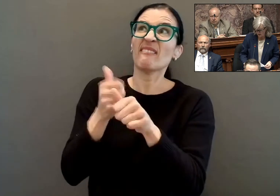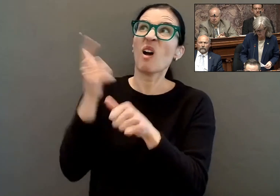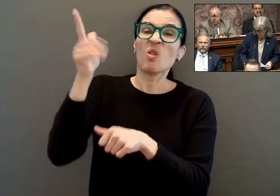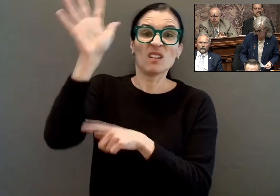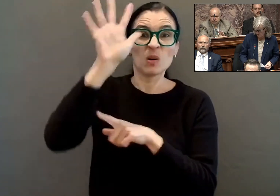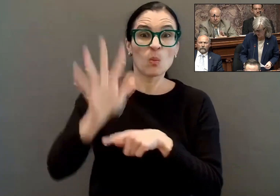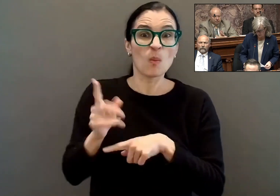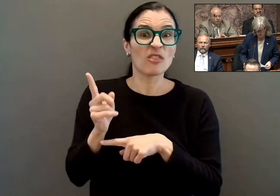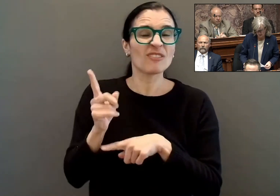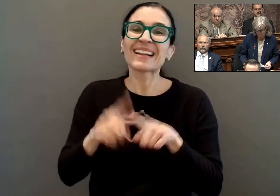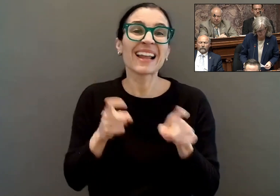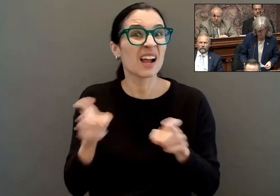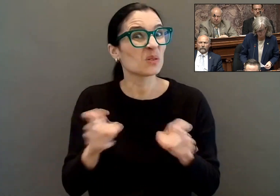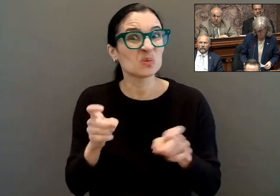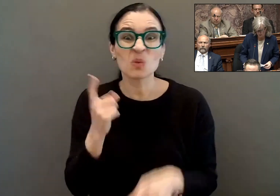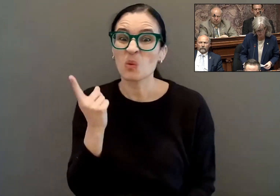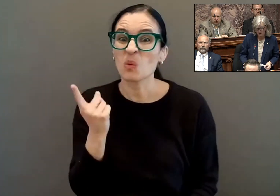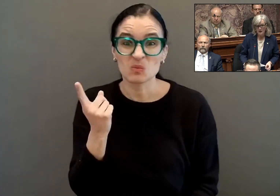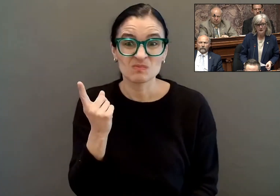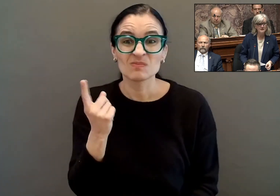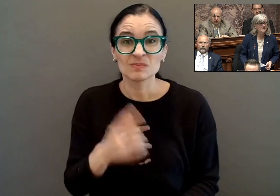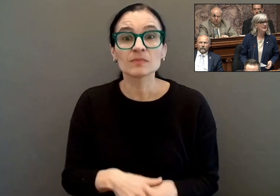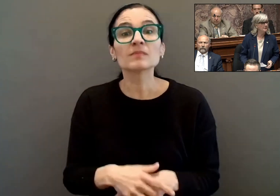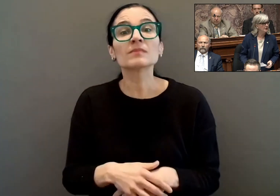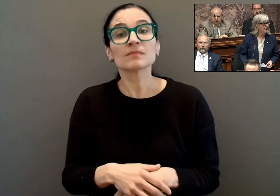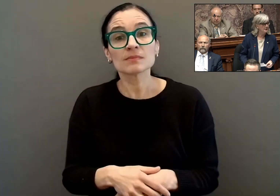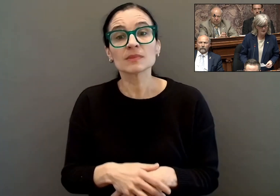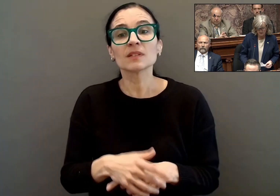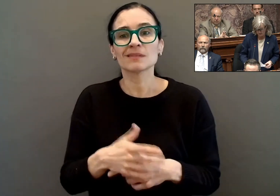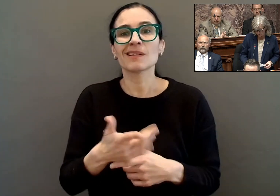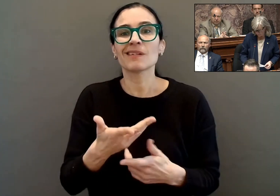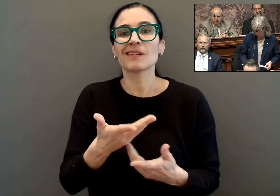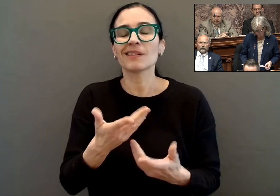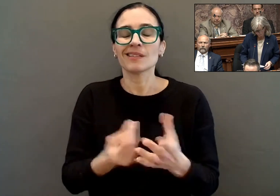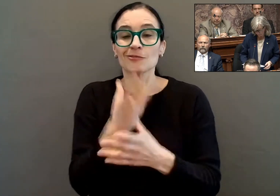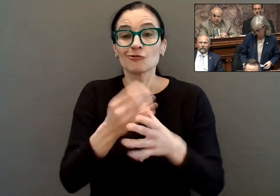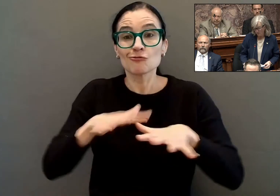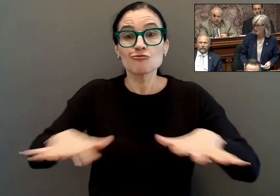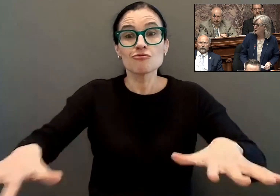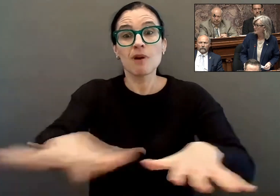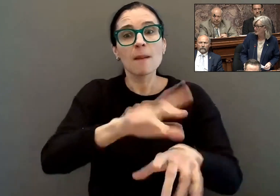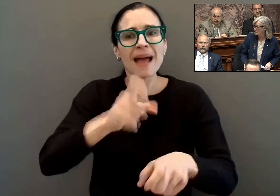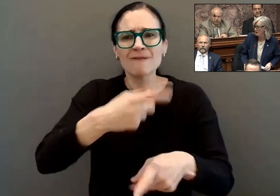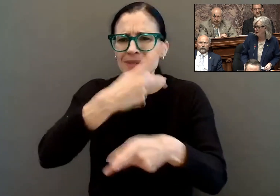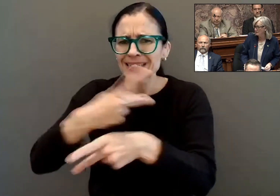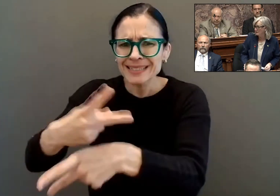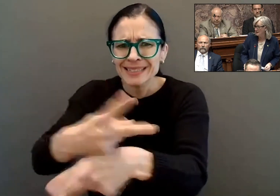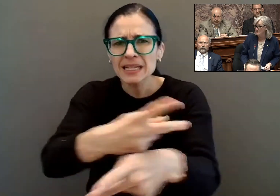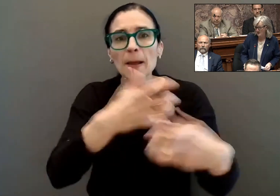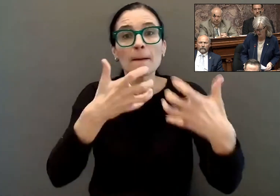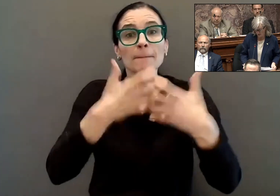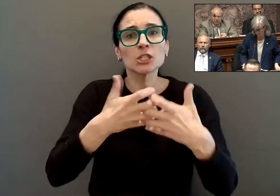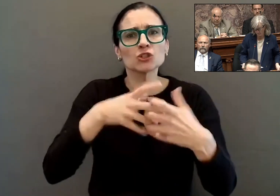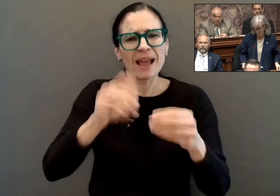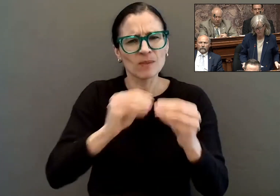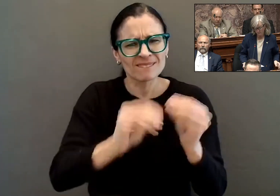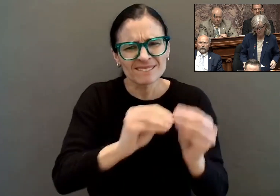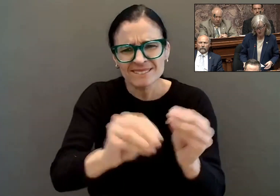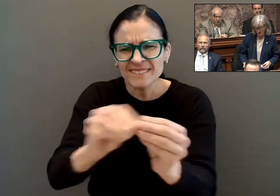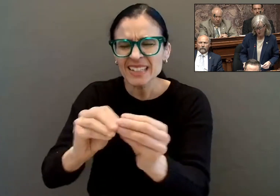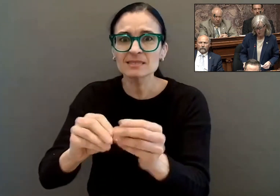to be tended, machinery needs to be repaired. It's a never-ending cycle. There's no such thing as a day